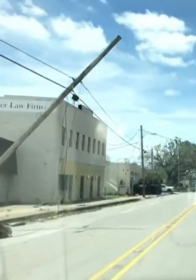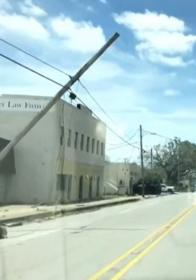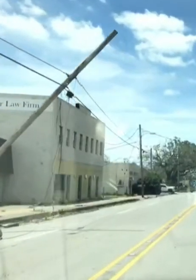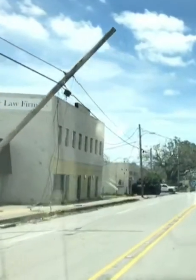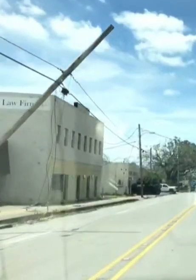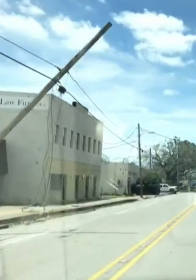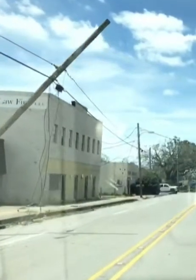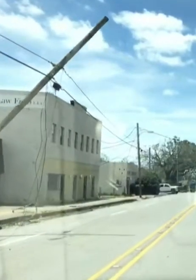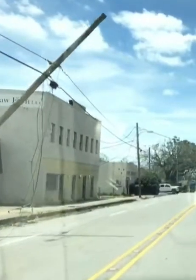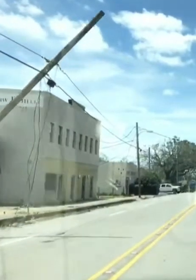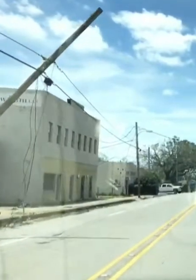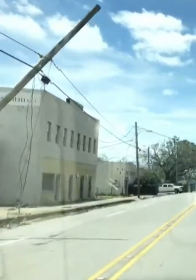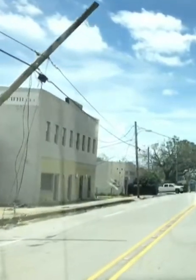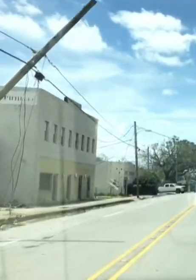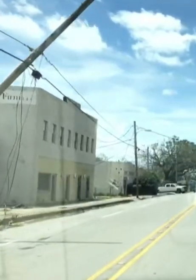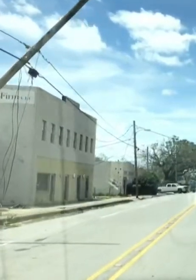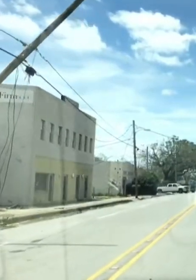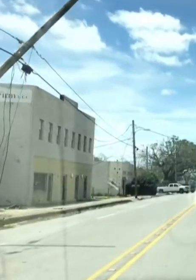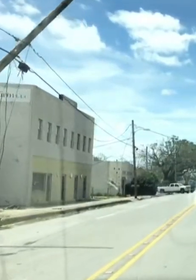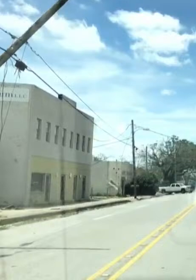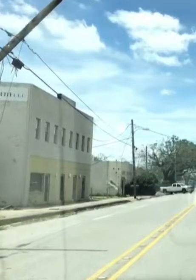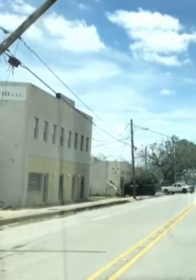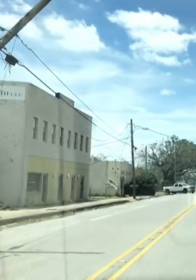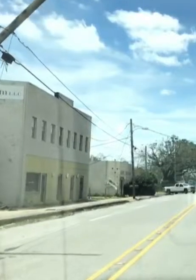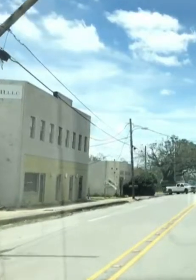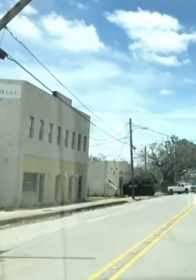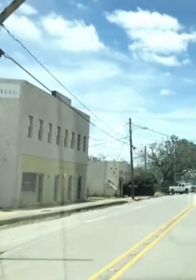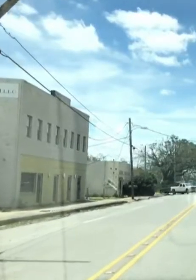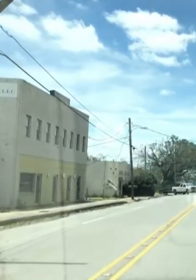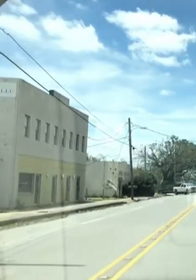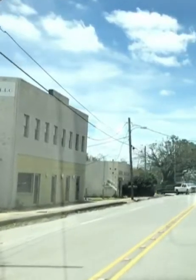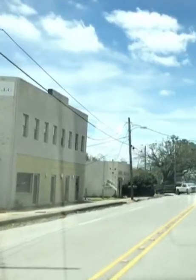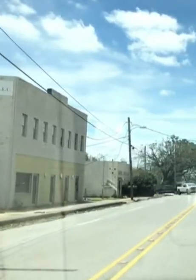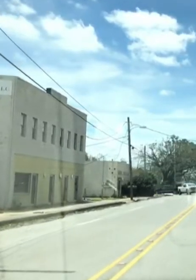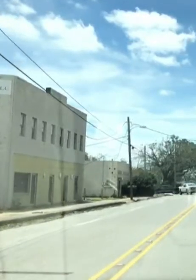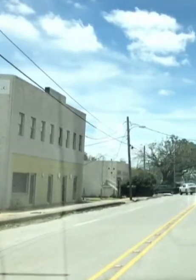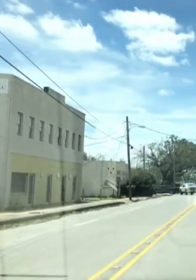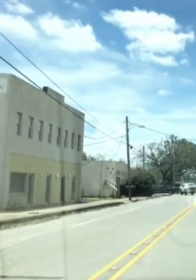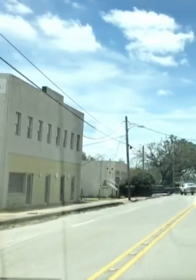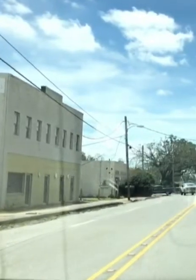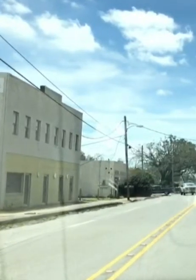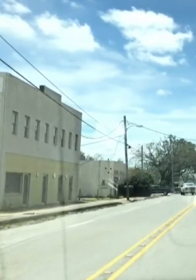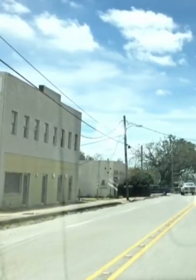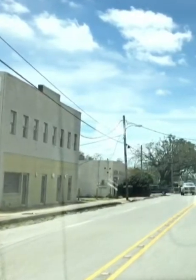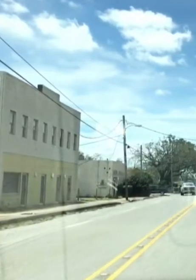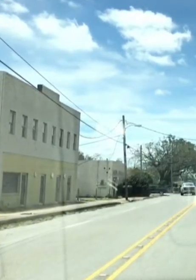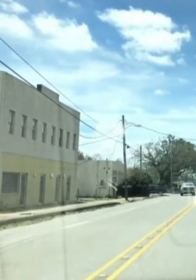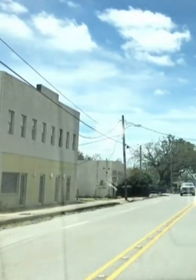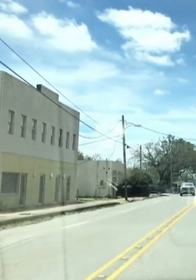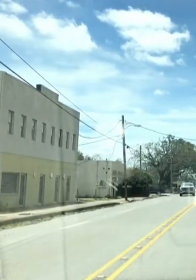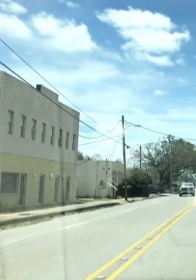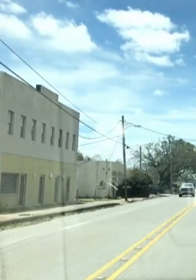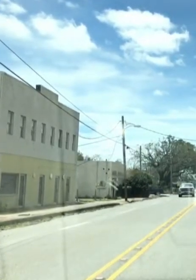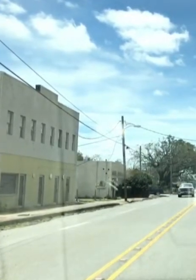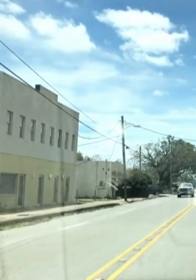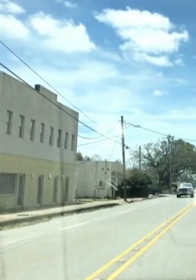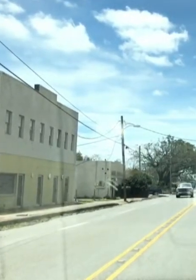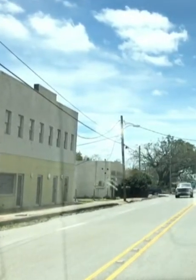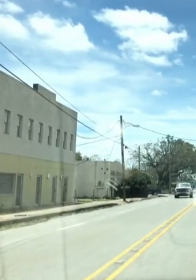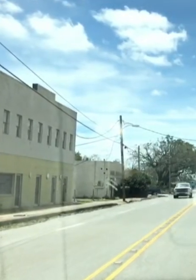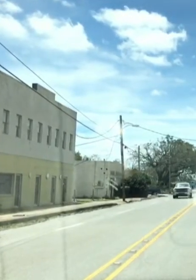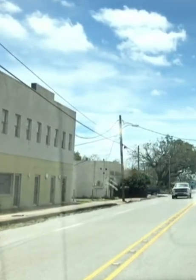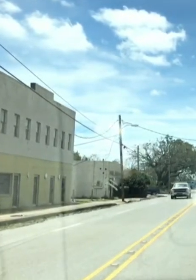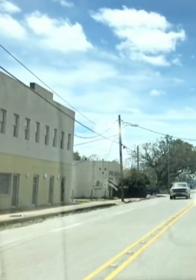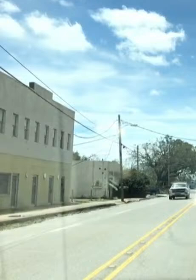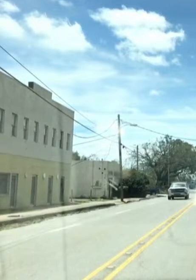It'll certainly be a couple days before they start restoring power. If you have evacuated from this area and you don't have a reason to come back, I would probably